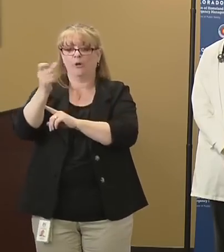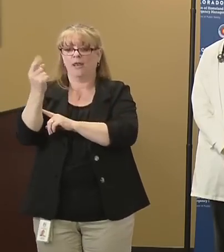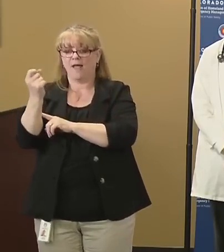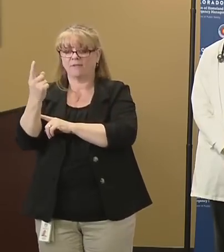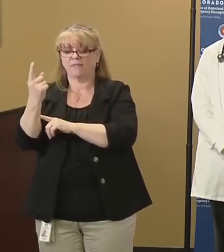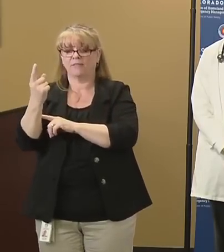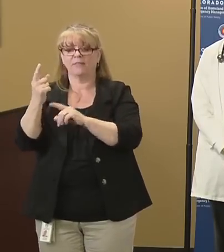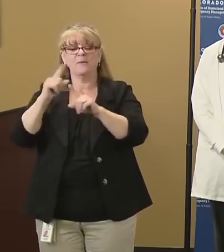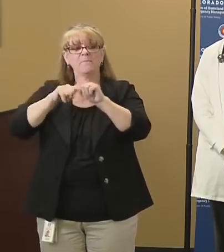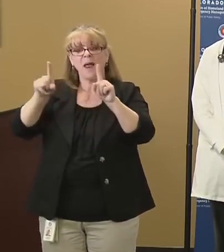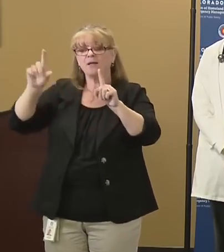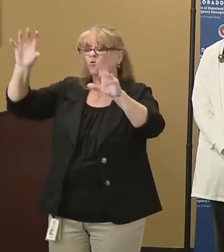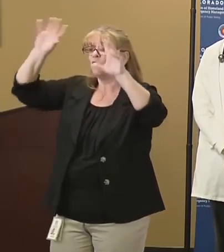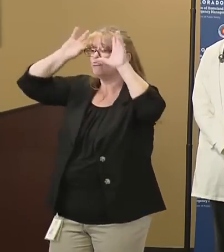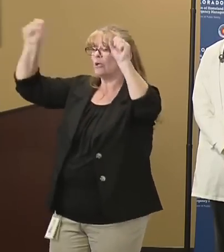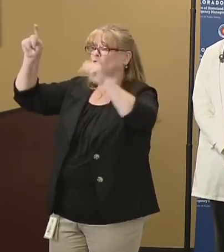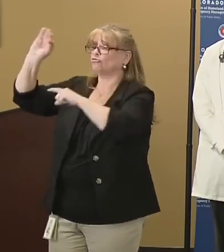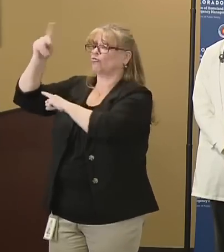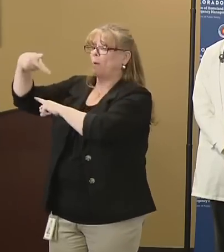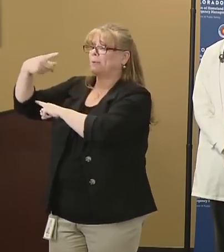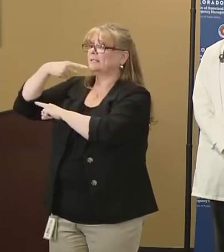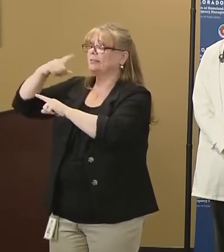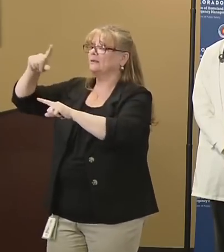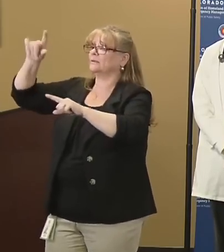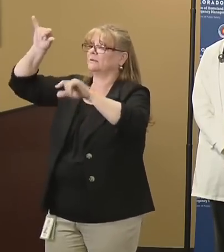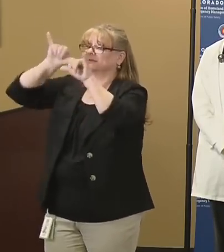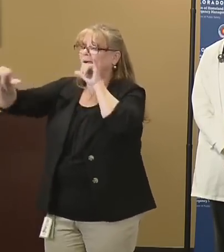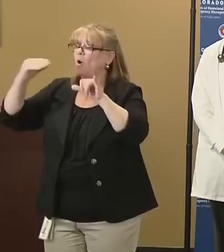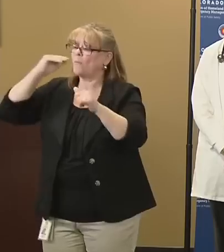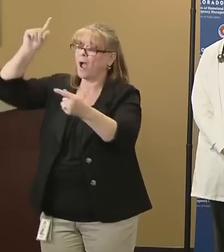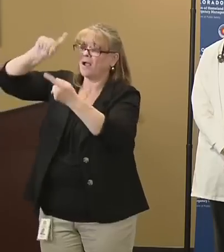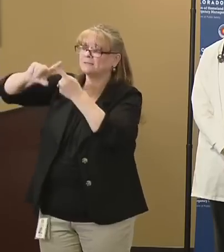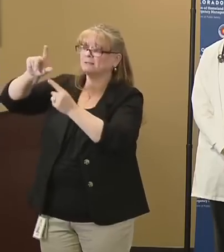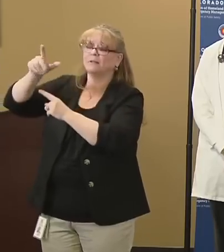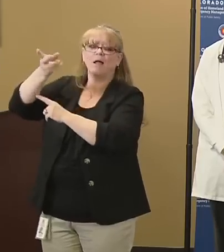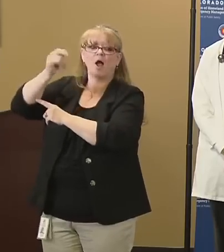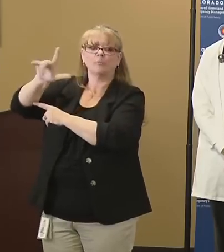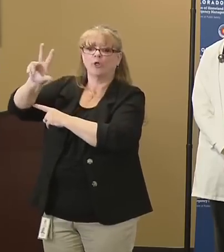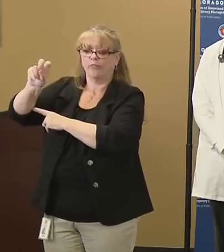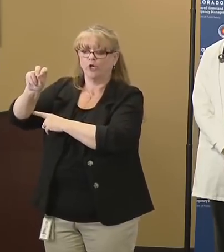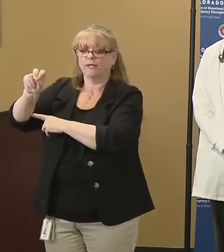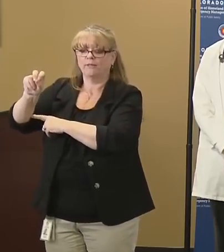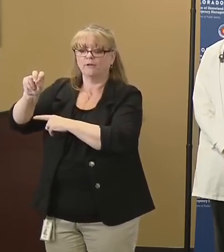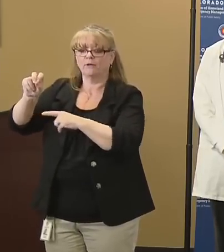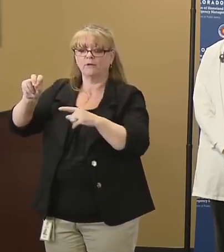extending the order past April 11th? Yes, the new federal guidance,